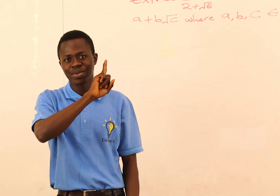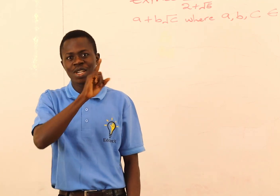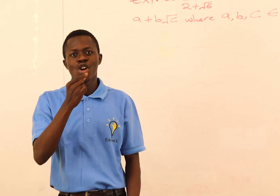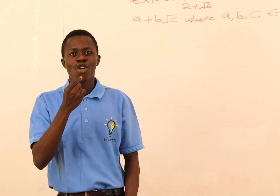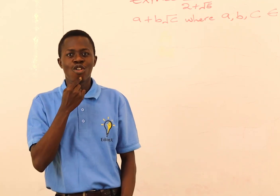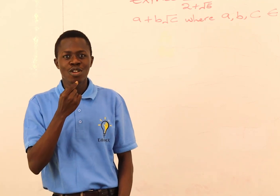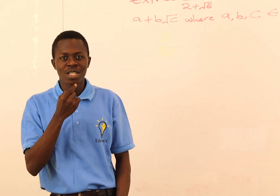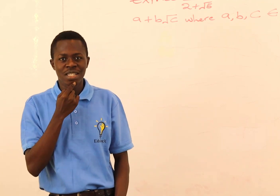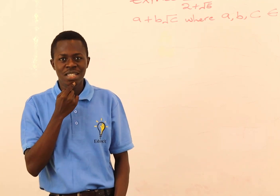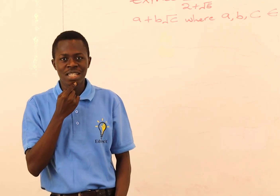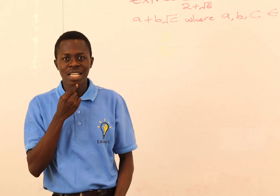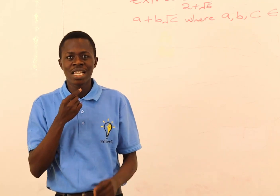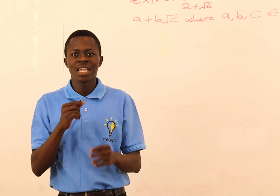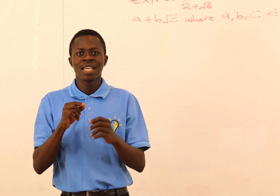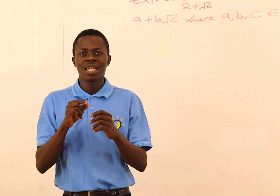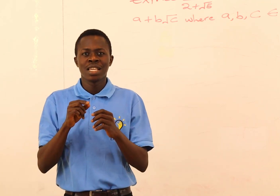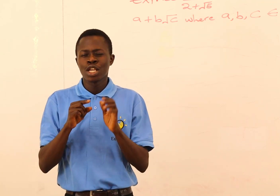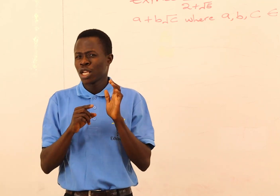the example on the board. It says that